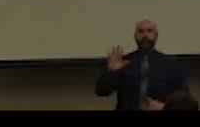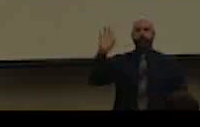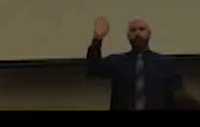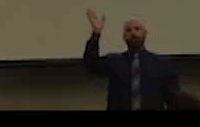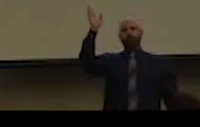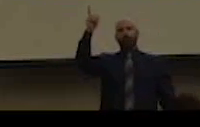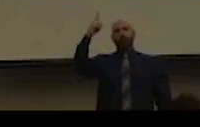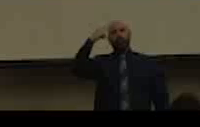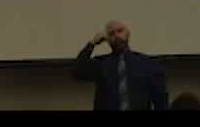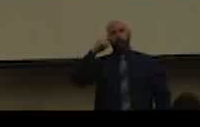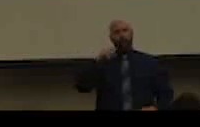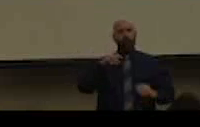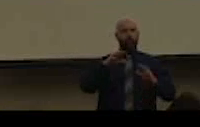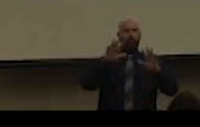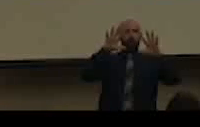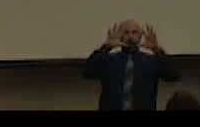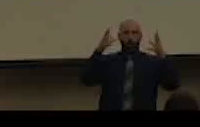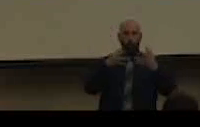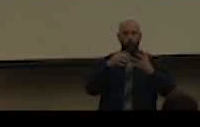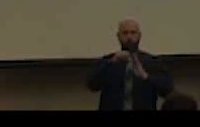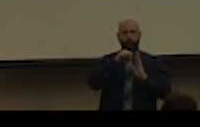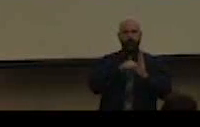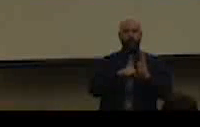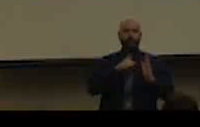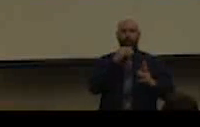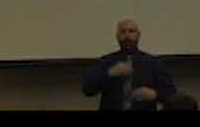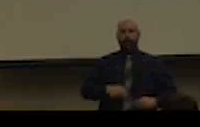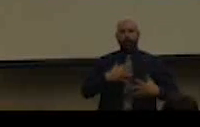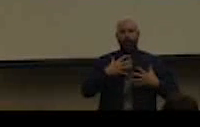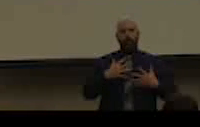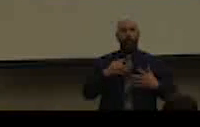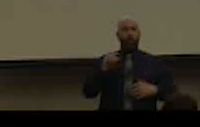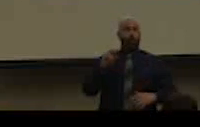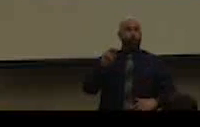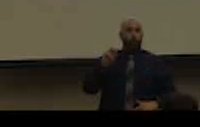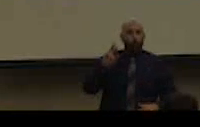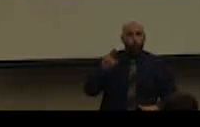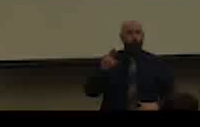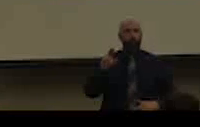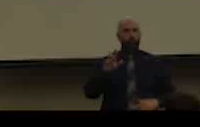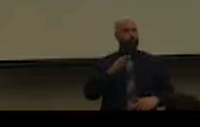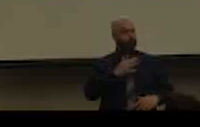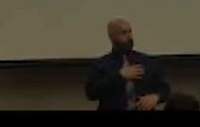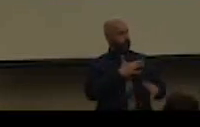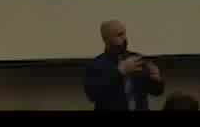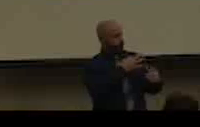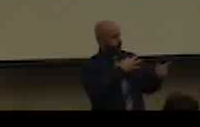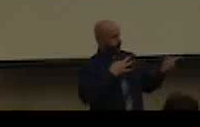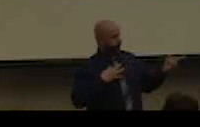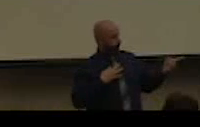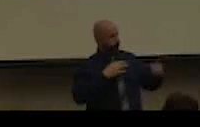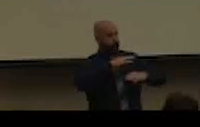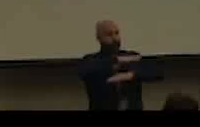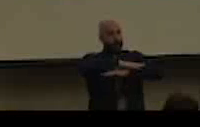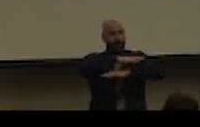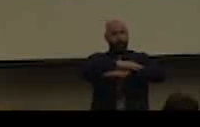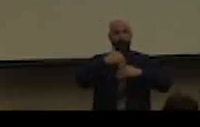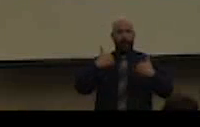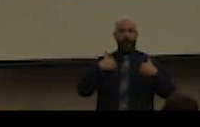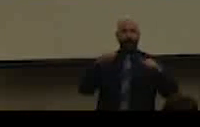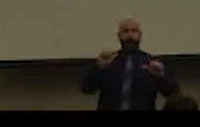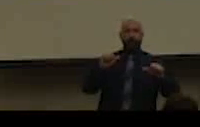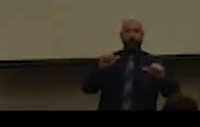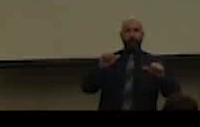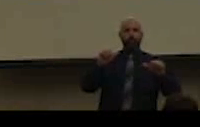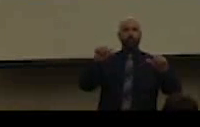not compelling, nor do we, in our very tiny staff represented at this table, have the capacity to wholesale